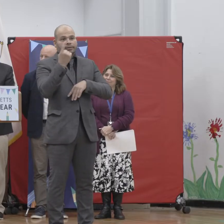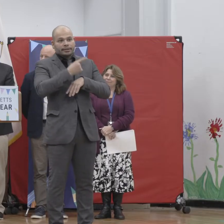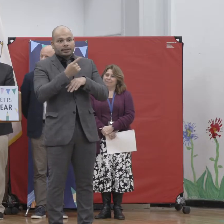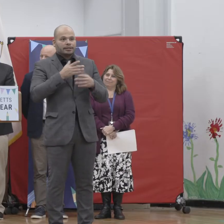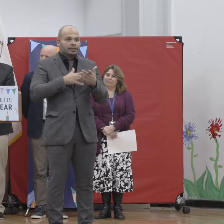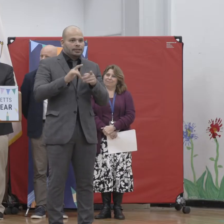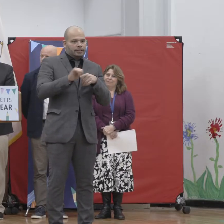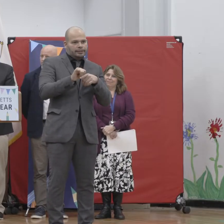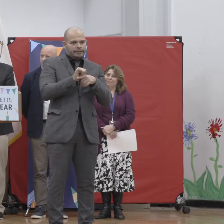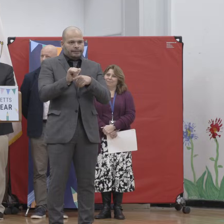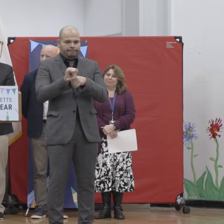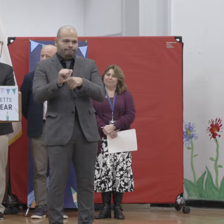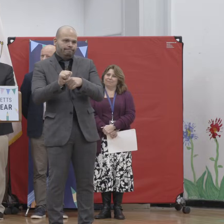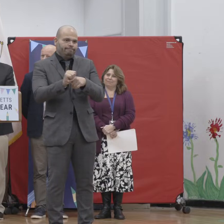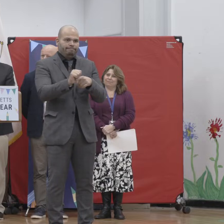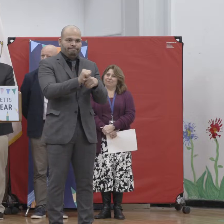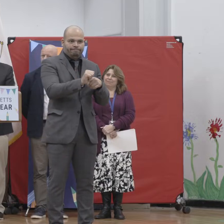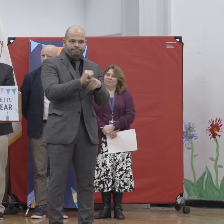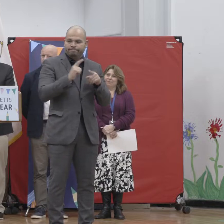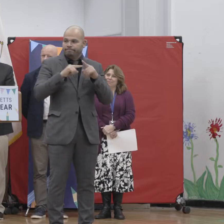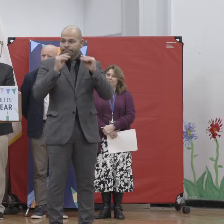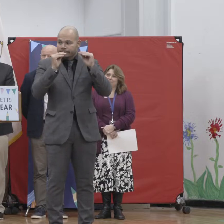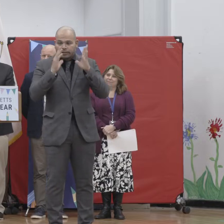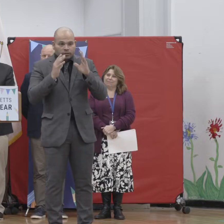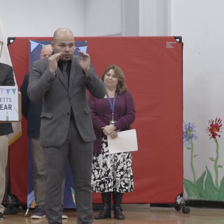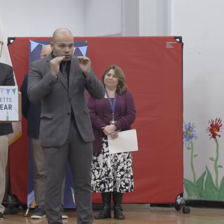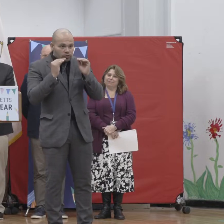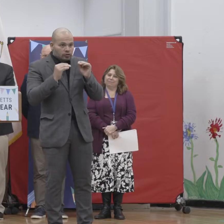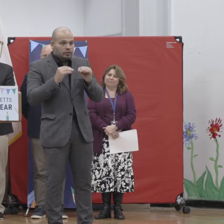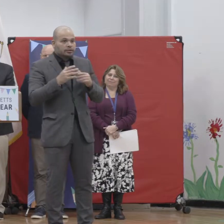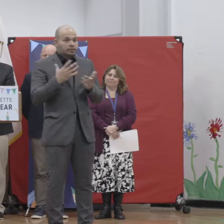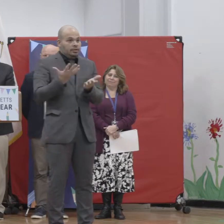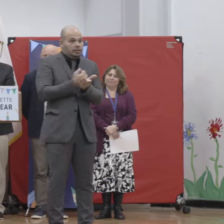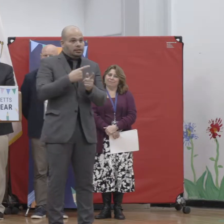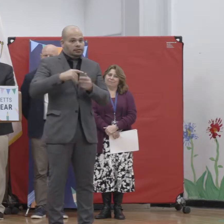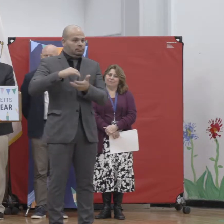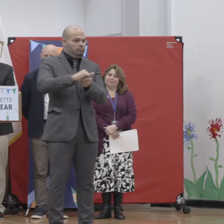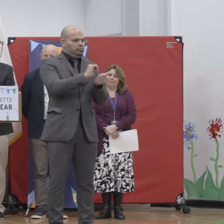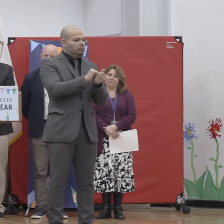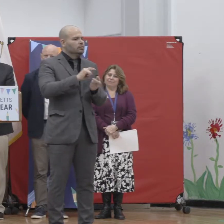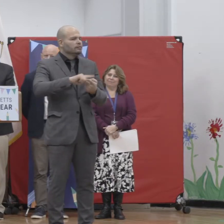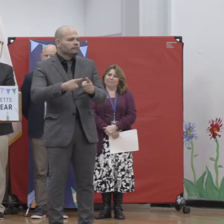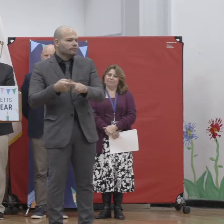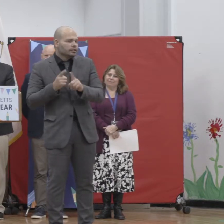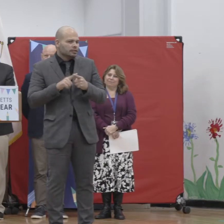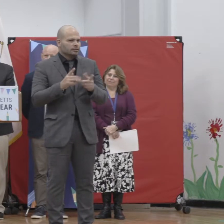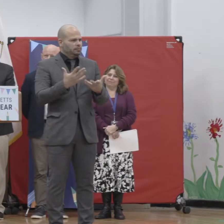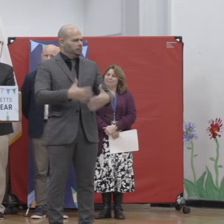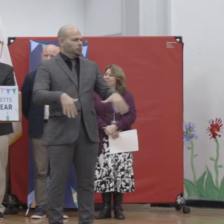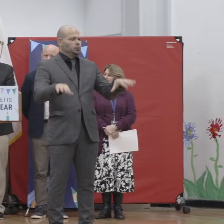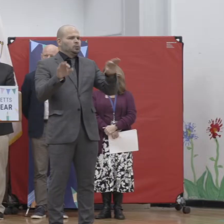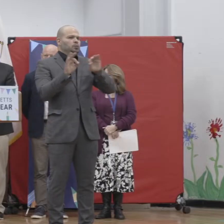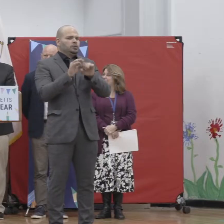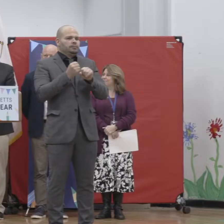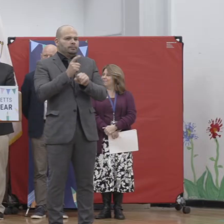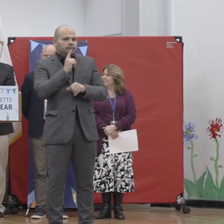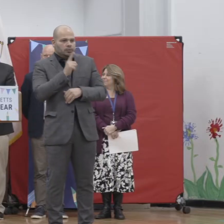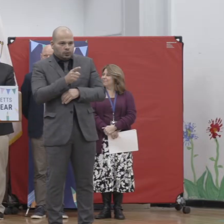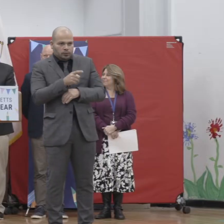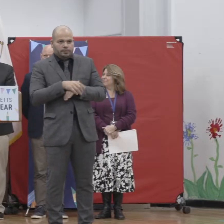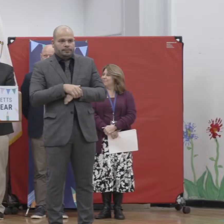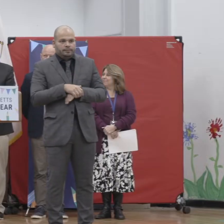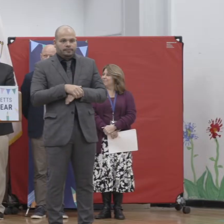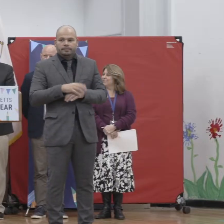make friends, because we know that when you have friends, when you are connected to each other, that learning can grow